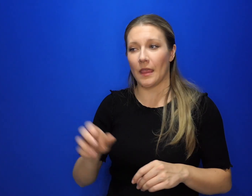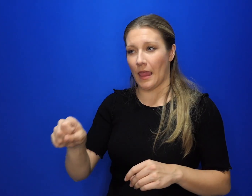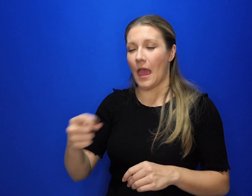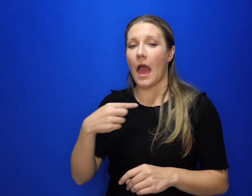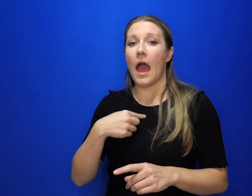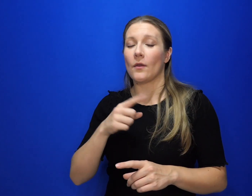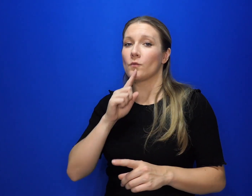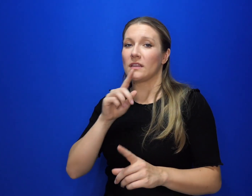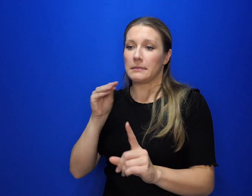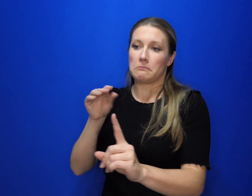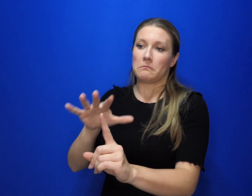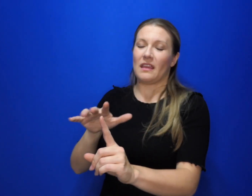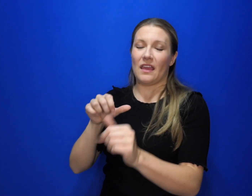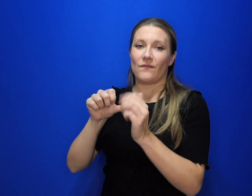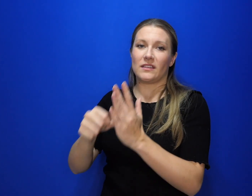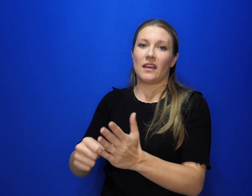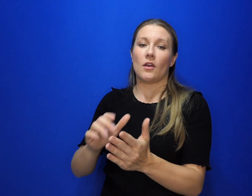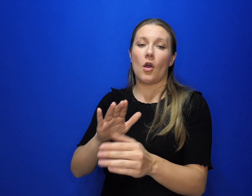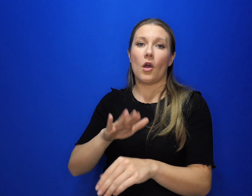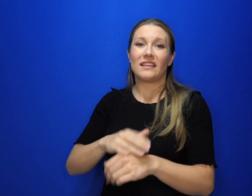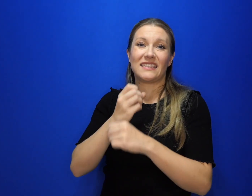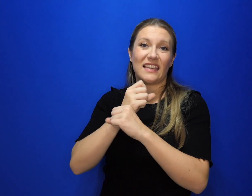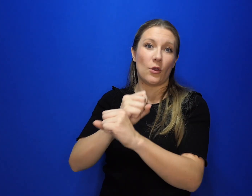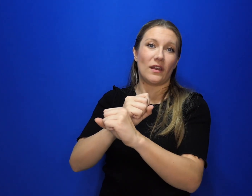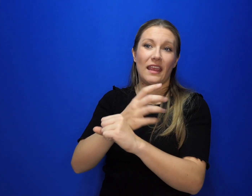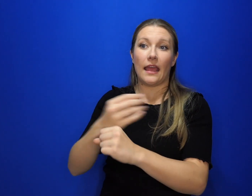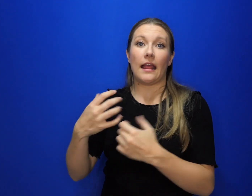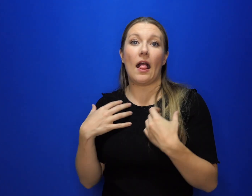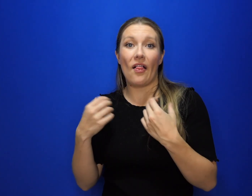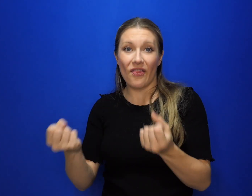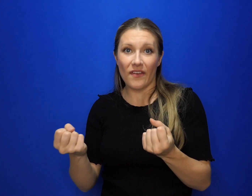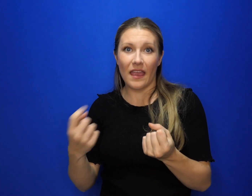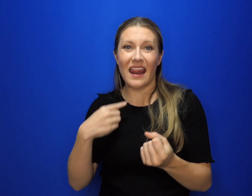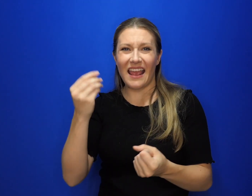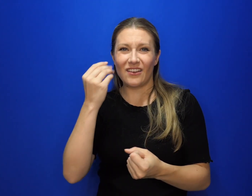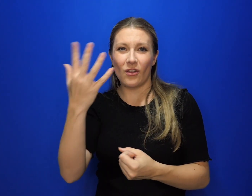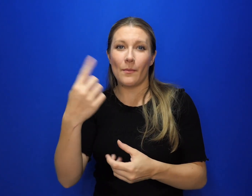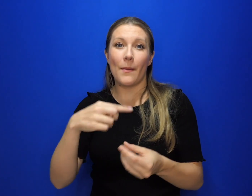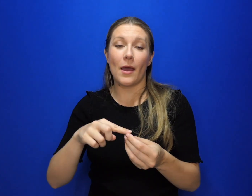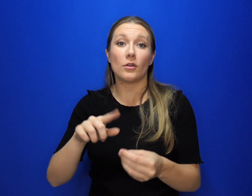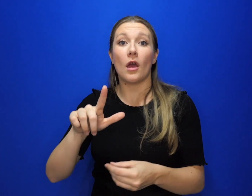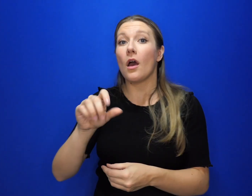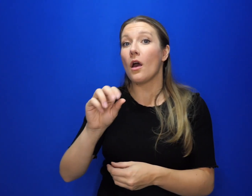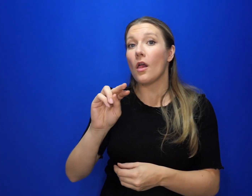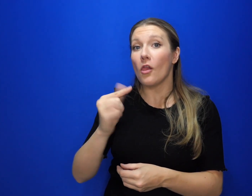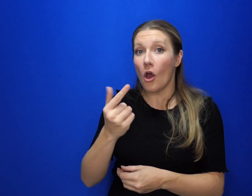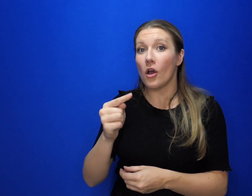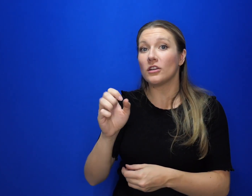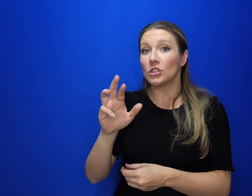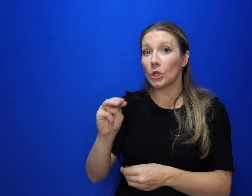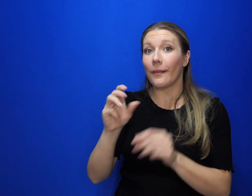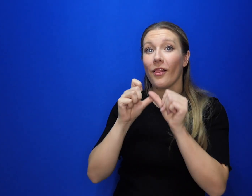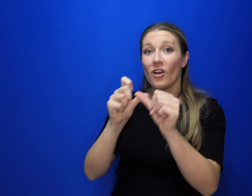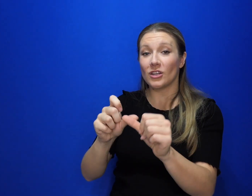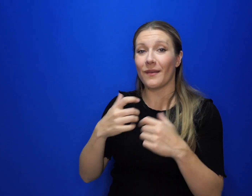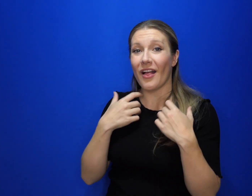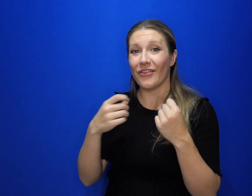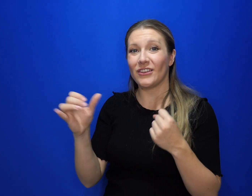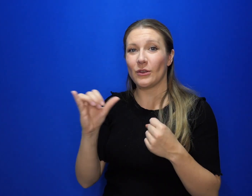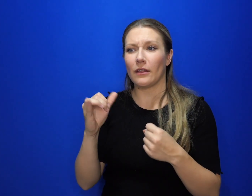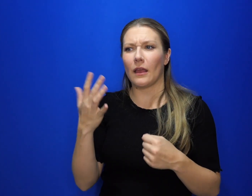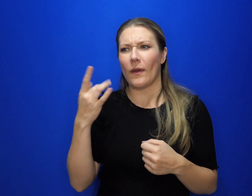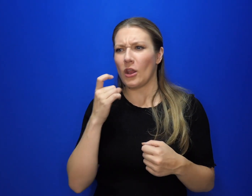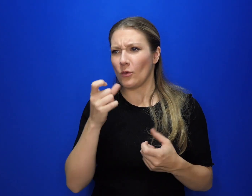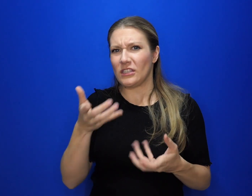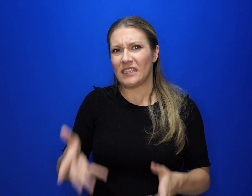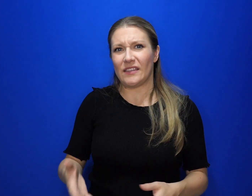shone a light on security and health. And I told them about long-term health too. I said, yes, because they're like, well, why